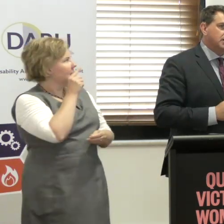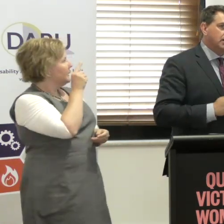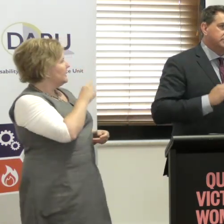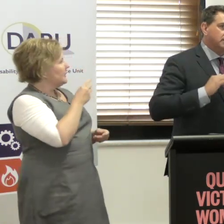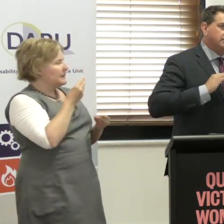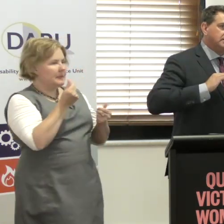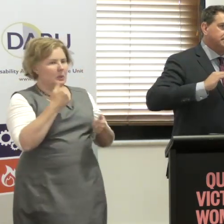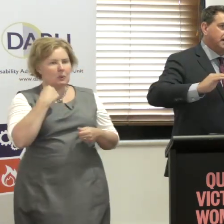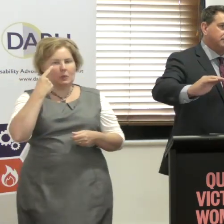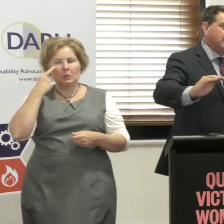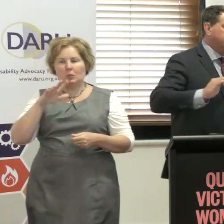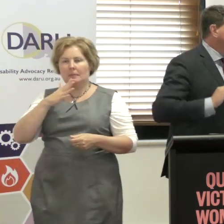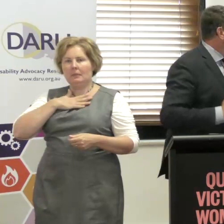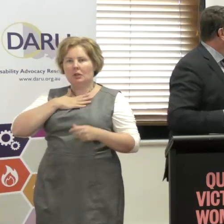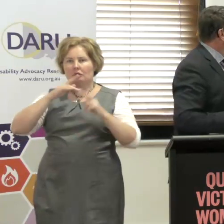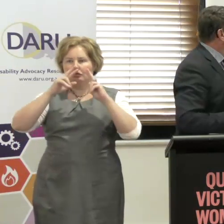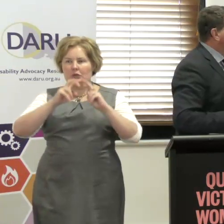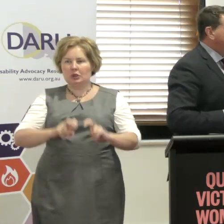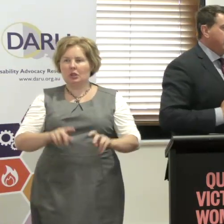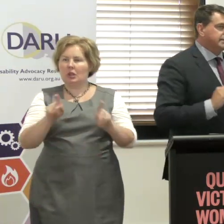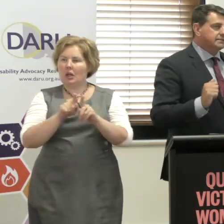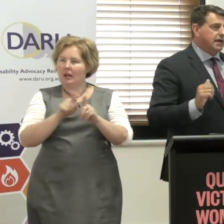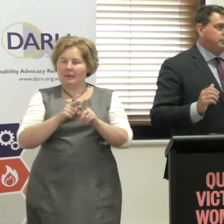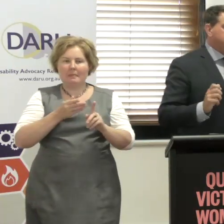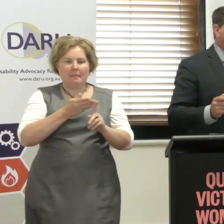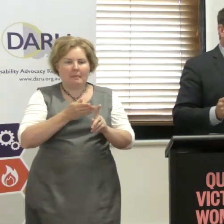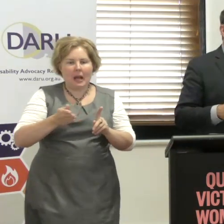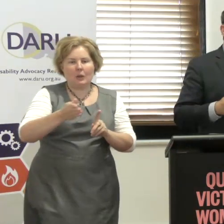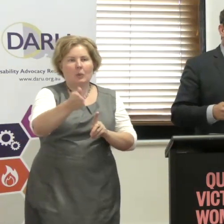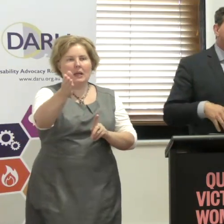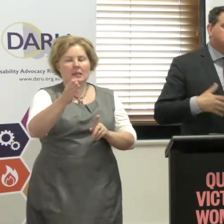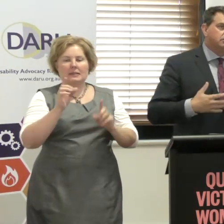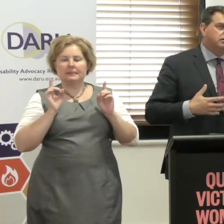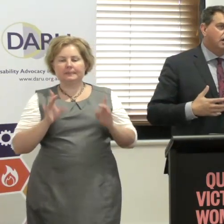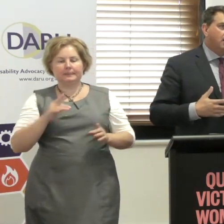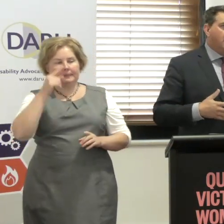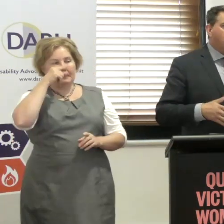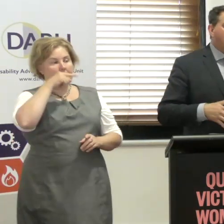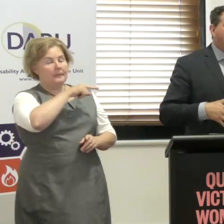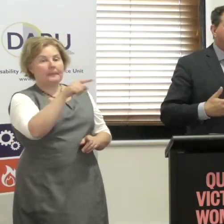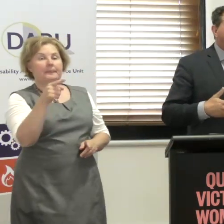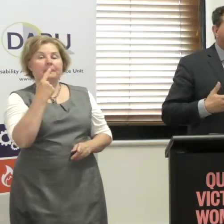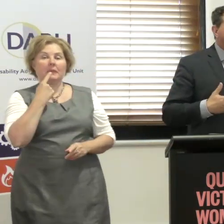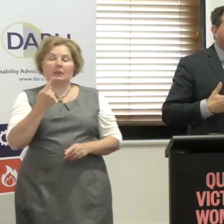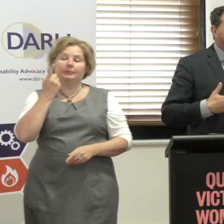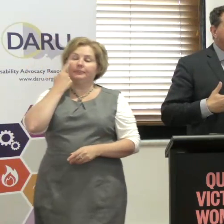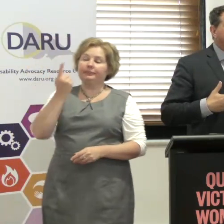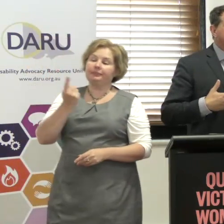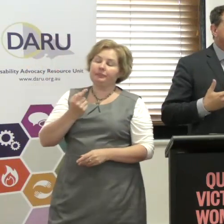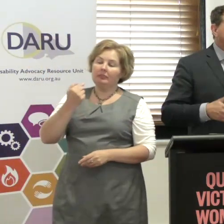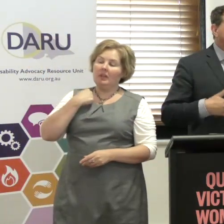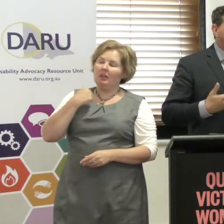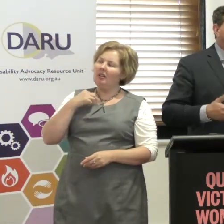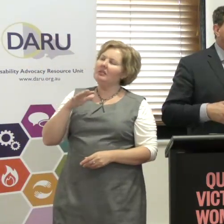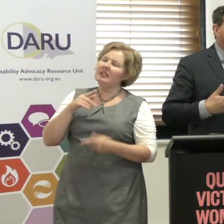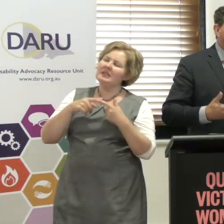as well. It was like this pathway. And it started with people would go, look, I kind of